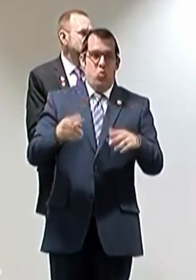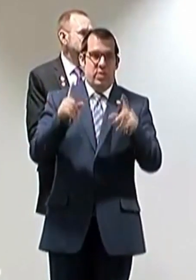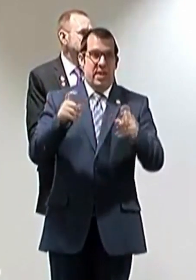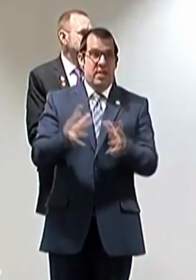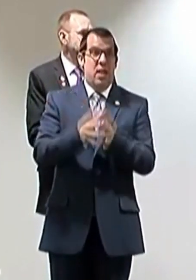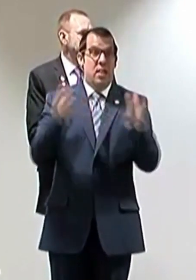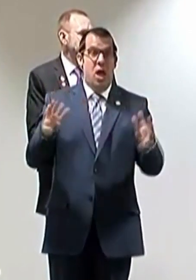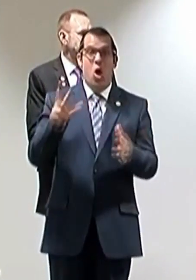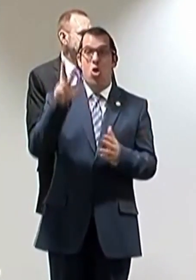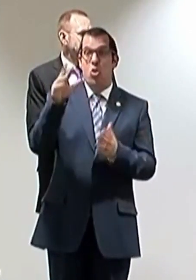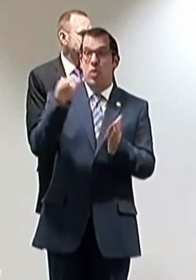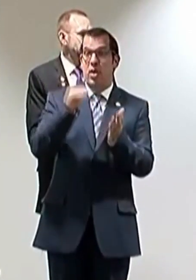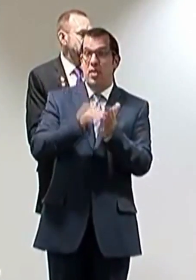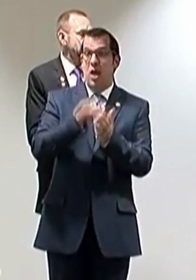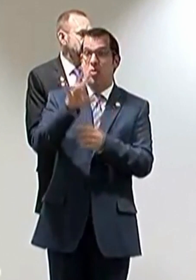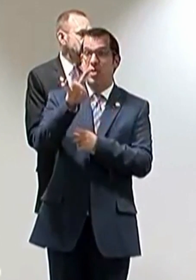had